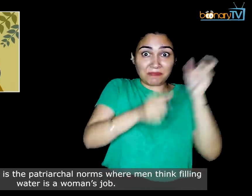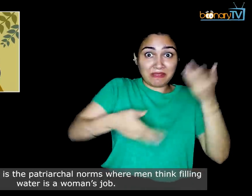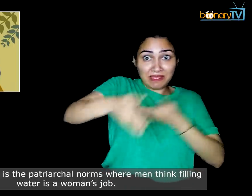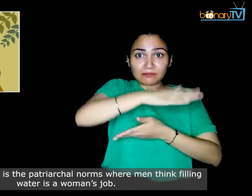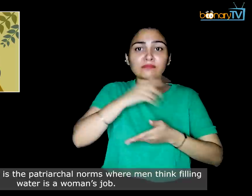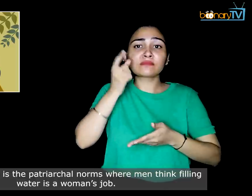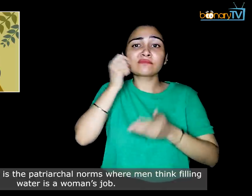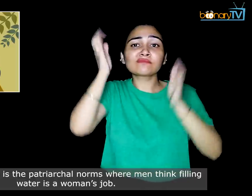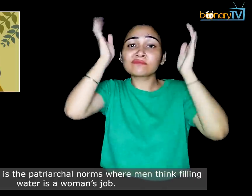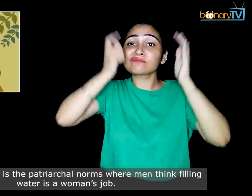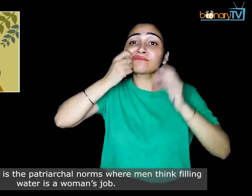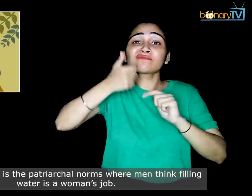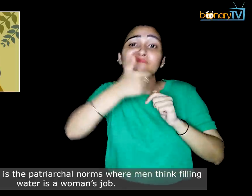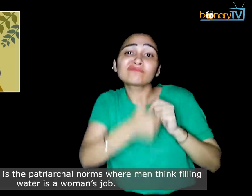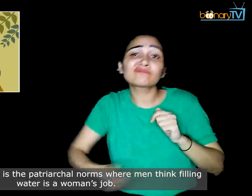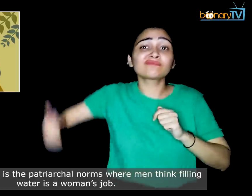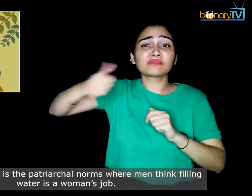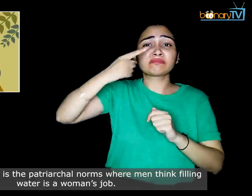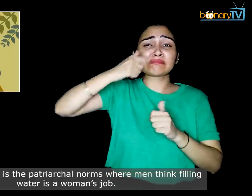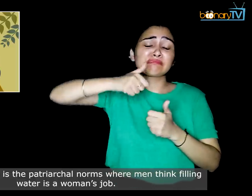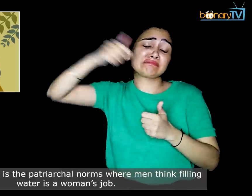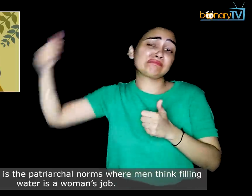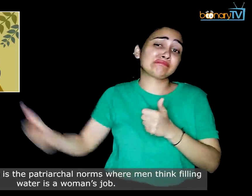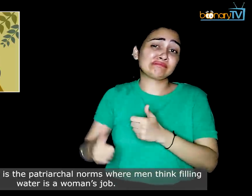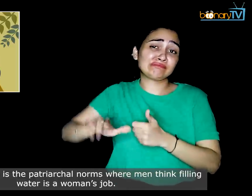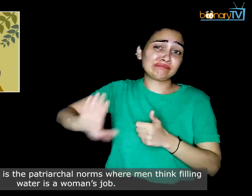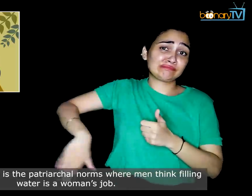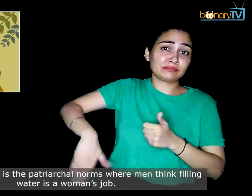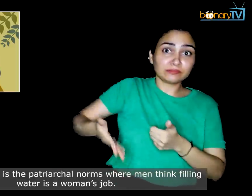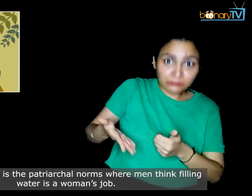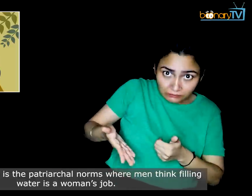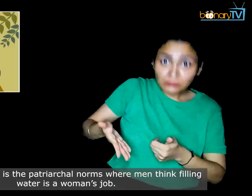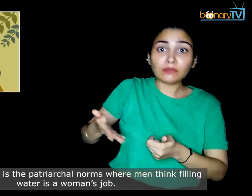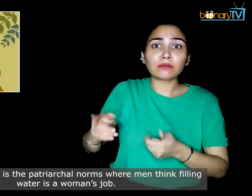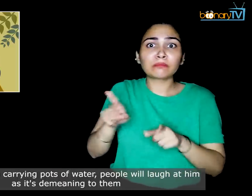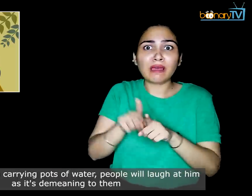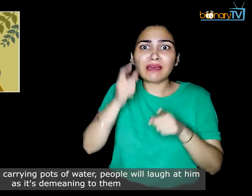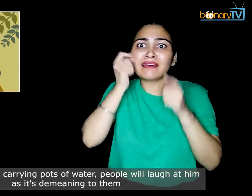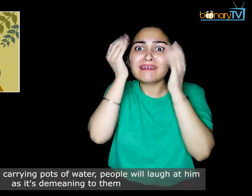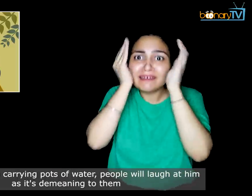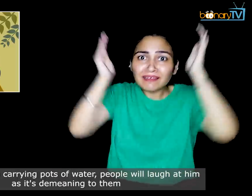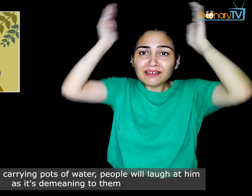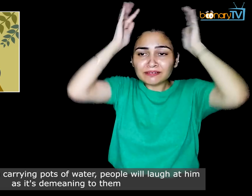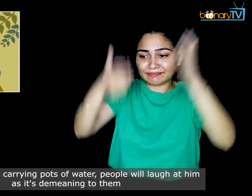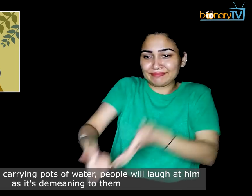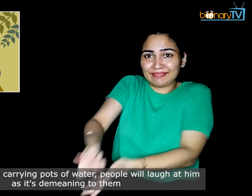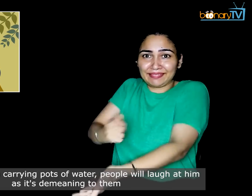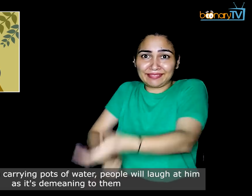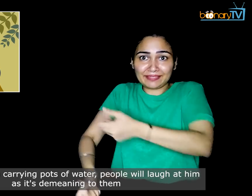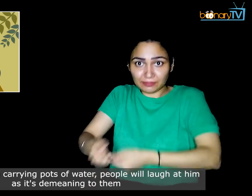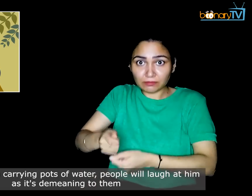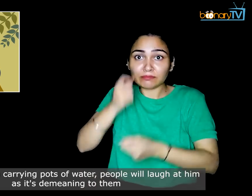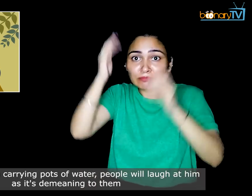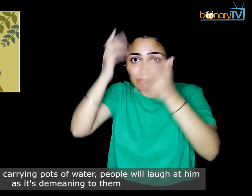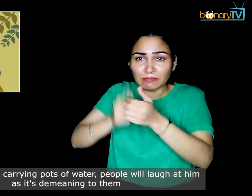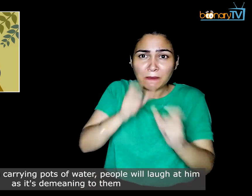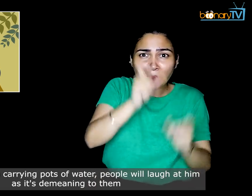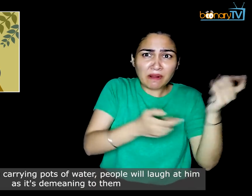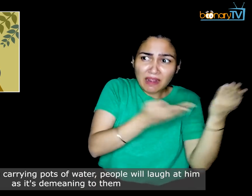norms, where men think filling water is a woman's job. If a man is seen carrying pots of water, people will